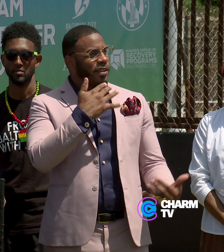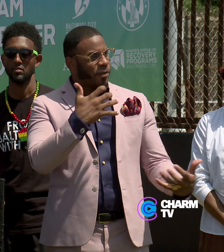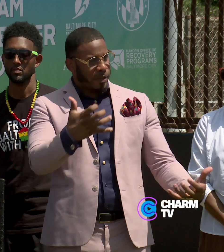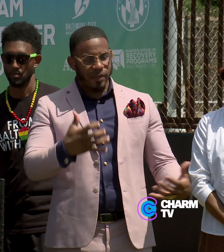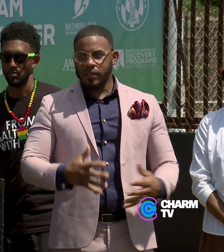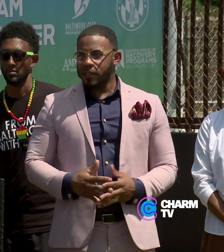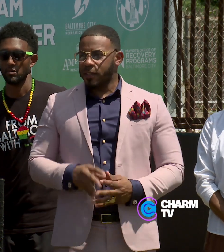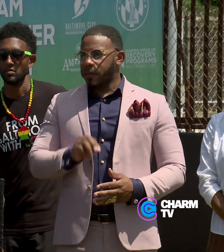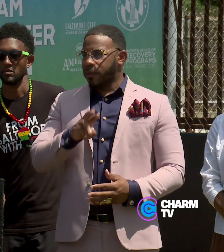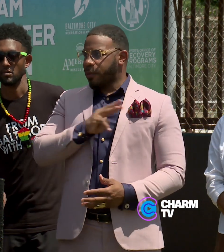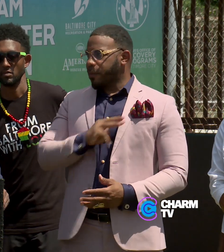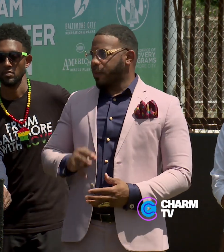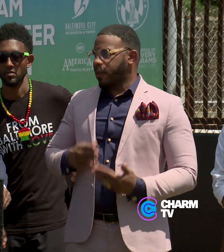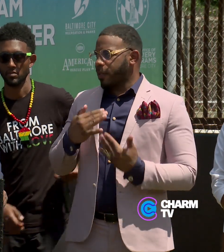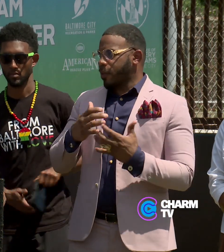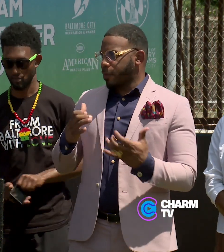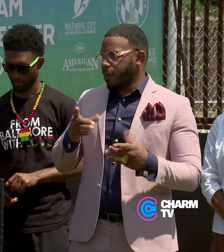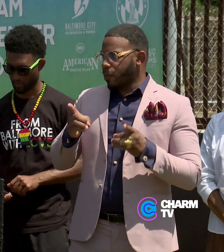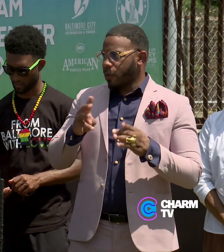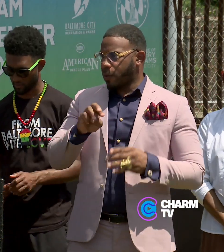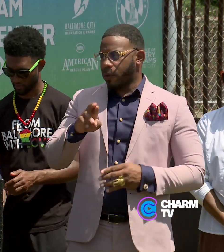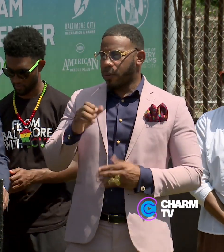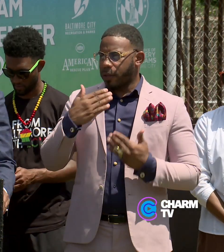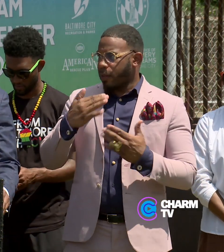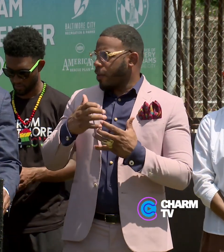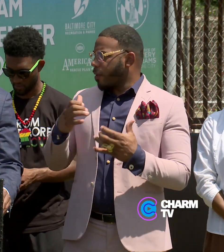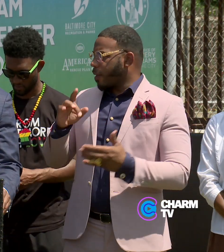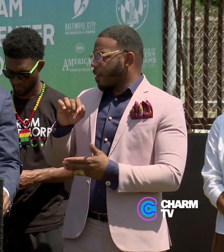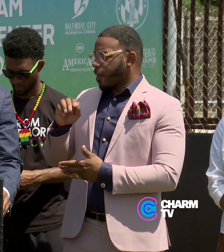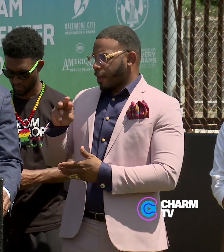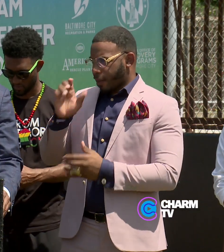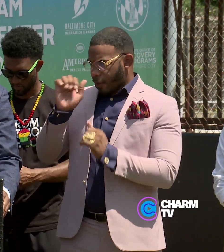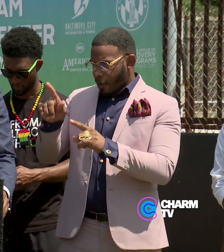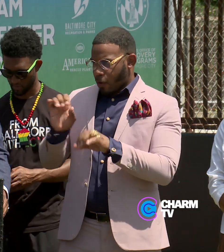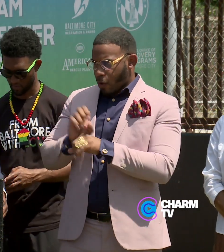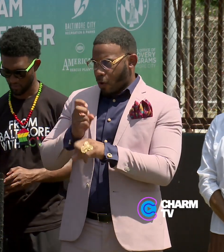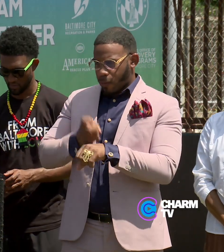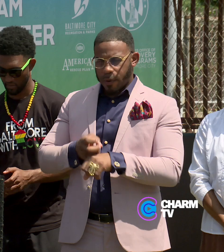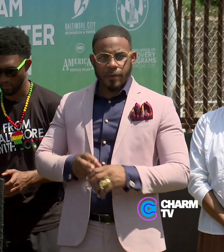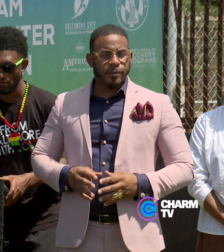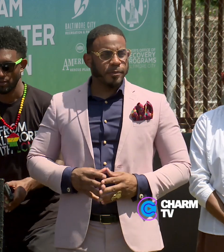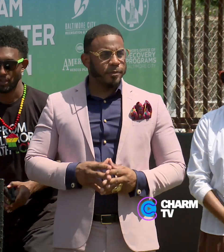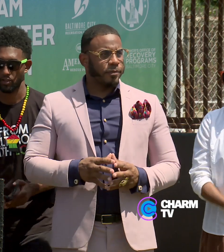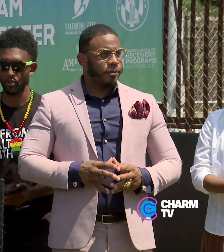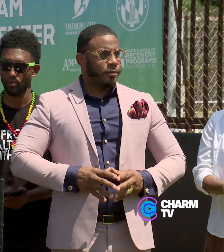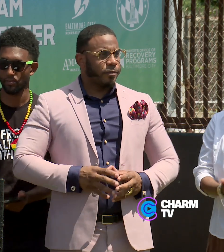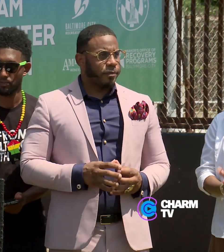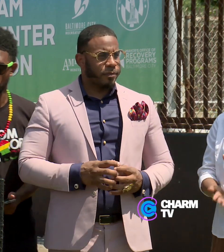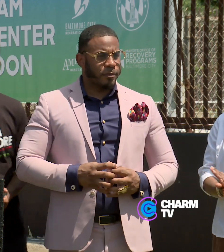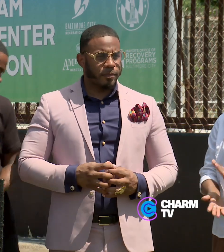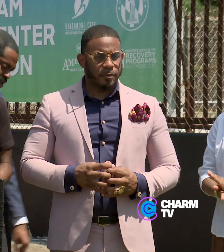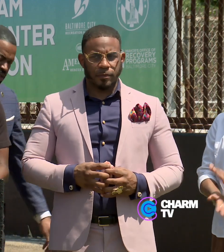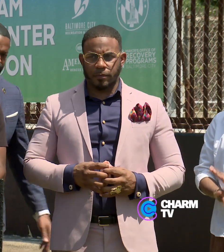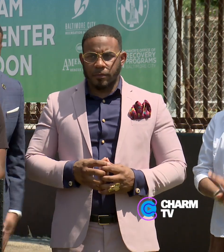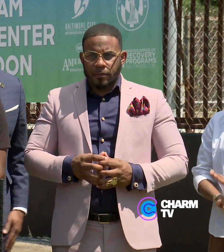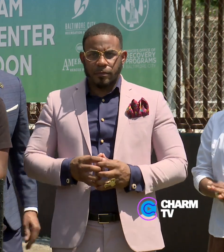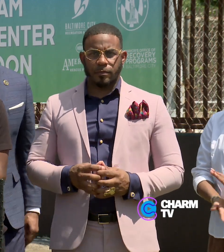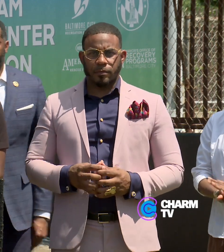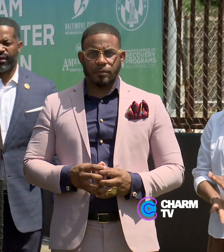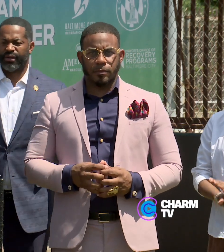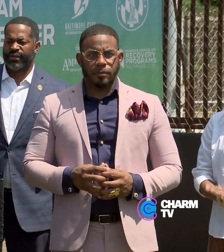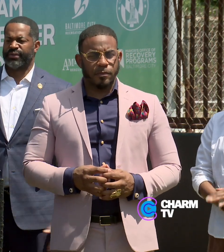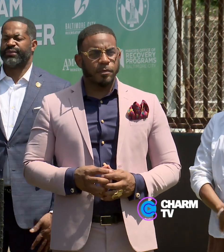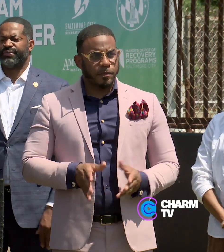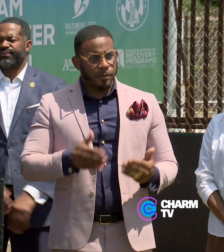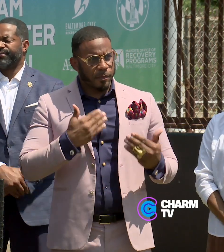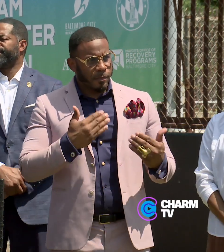so much, Mr. Mayor. Thank you so much, Director Moore. Thank you so much, Adam, for all of your hard work. Thank you.